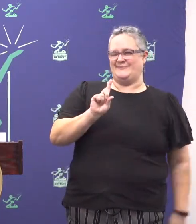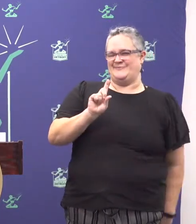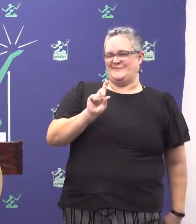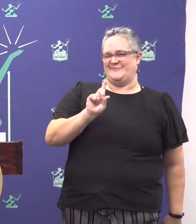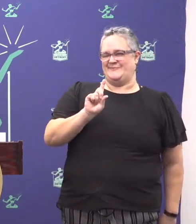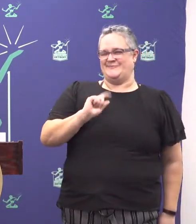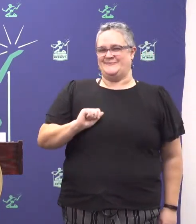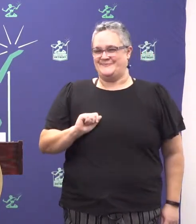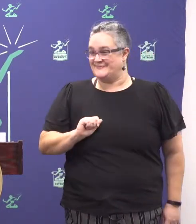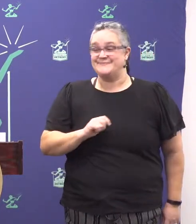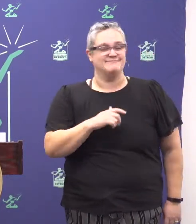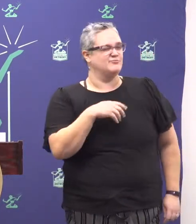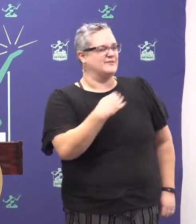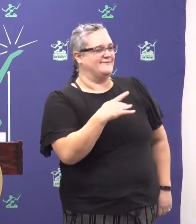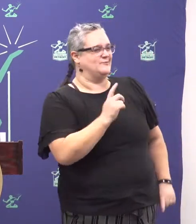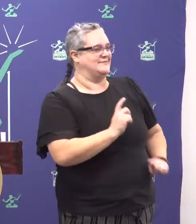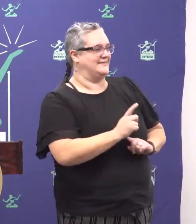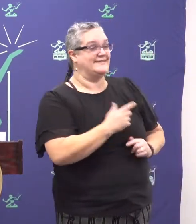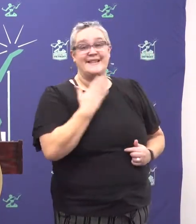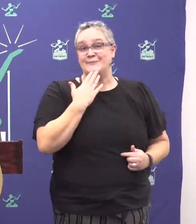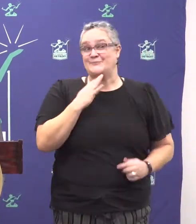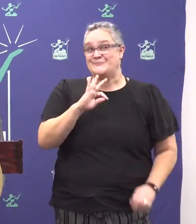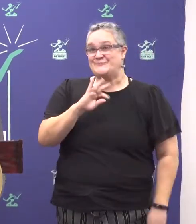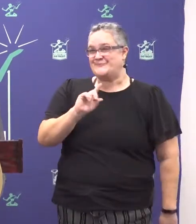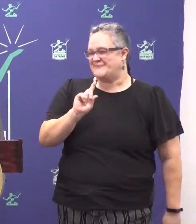All right, I'll give you a second.